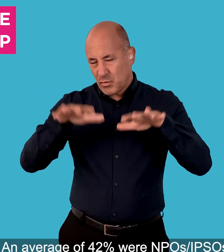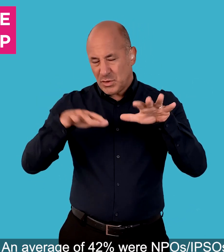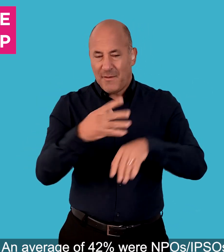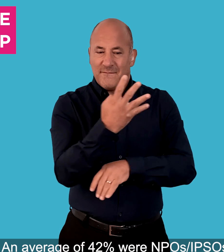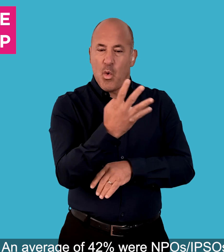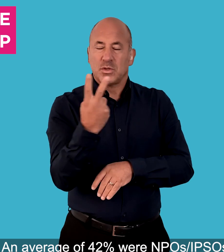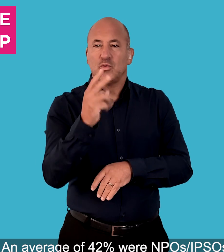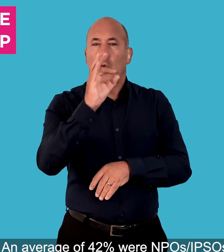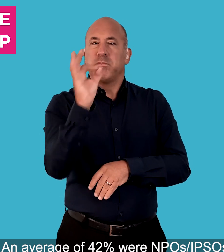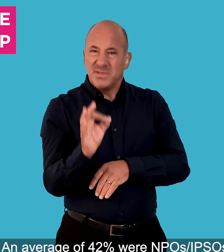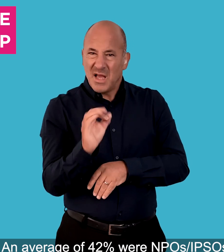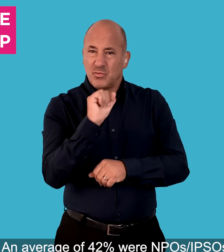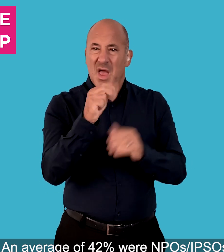An average of 42% were